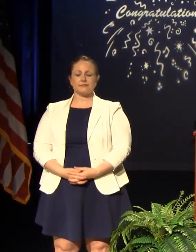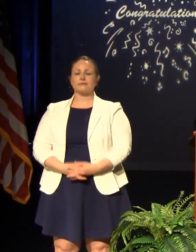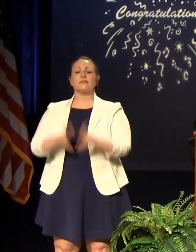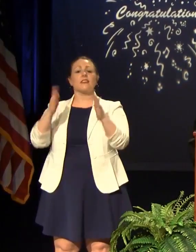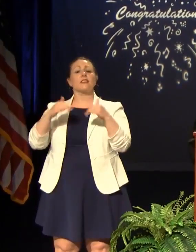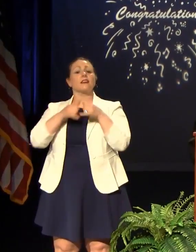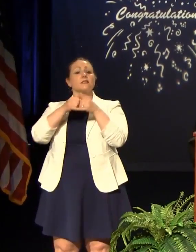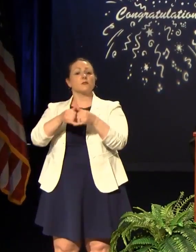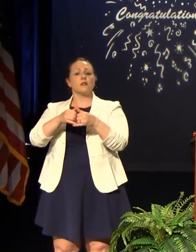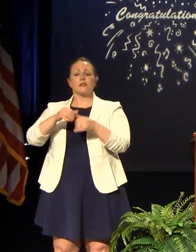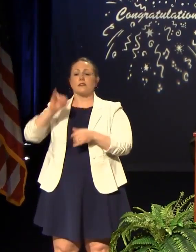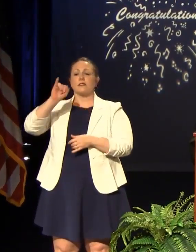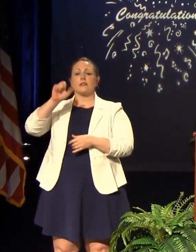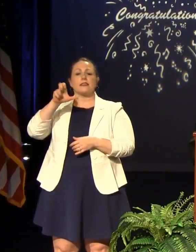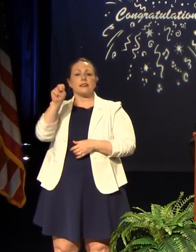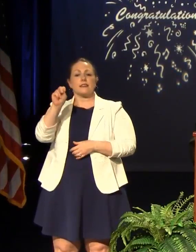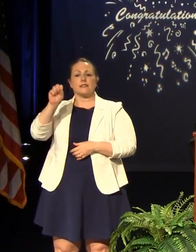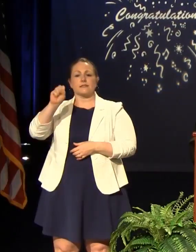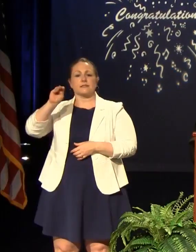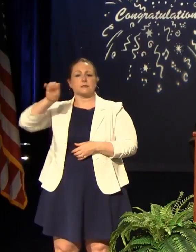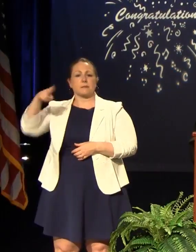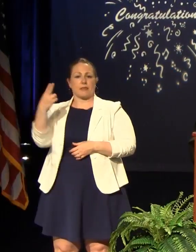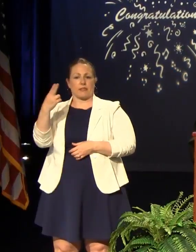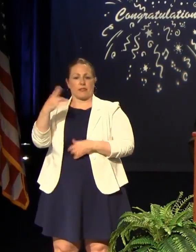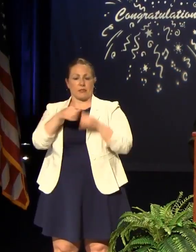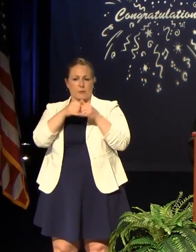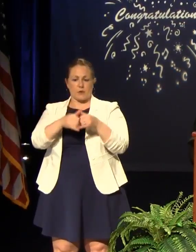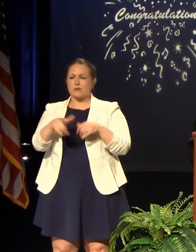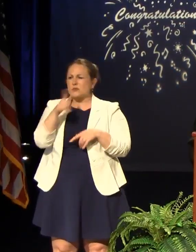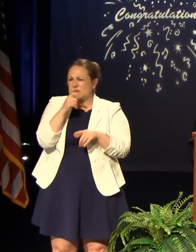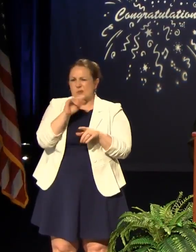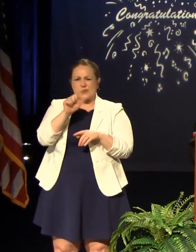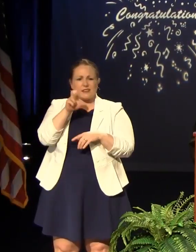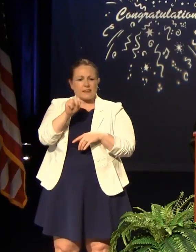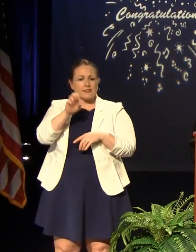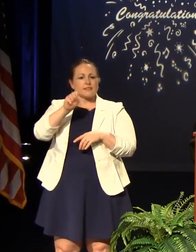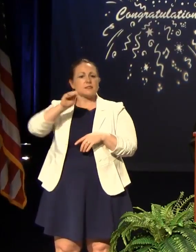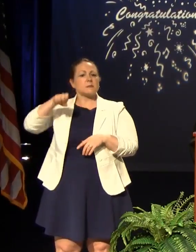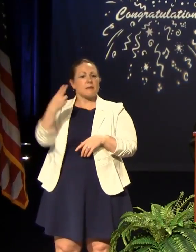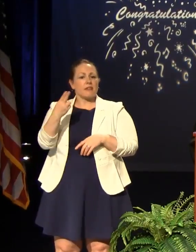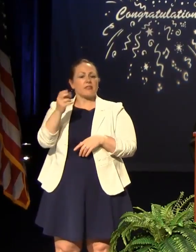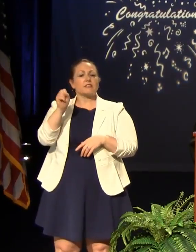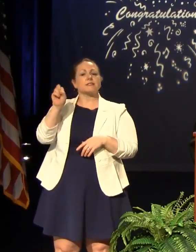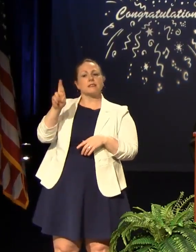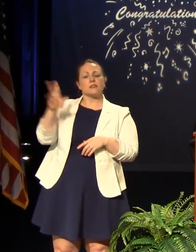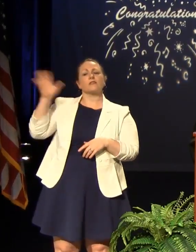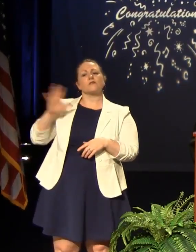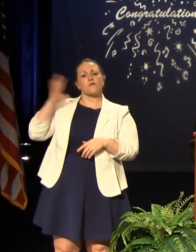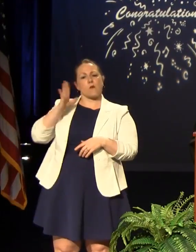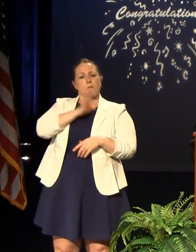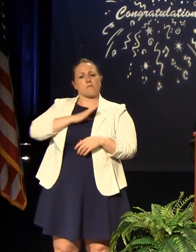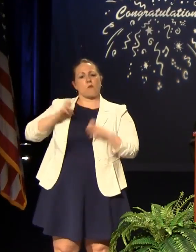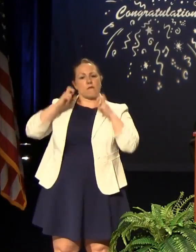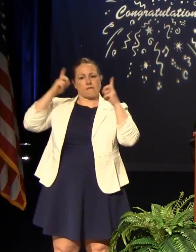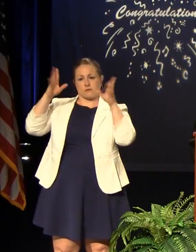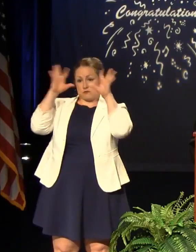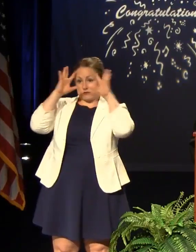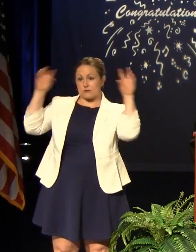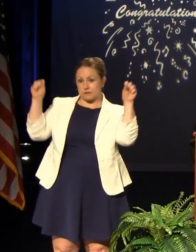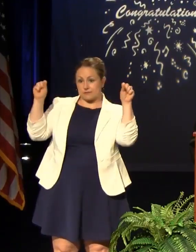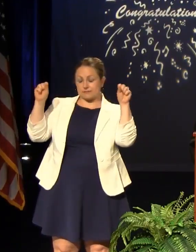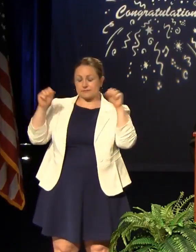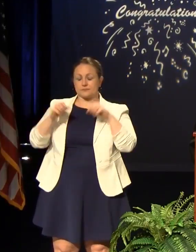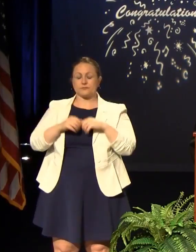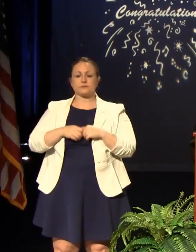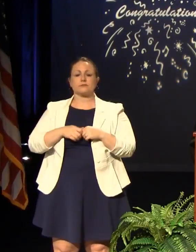Next we have is the Ian Smith Award. Mr. Ian Smith Sr. is a former Lakeview Board of Education president. A